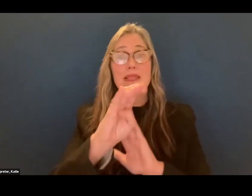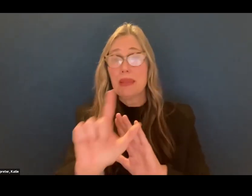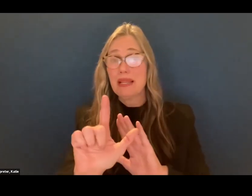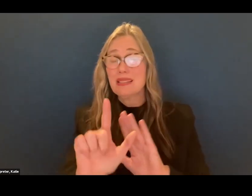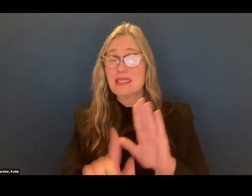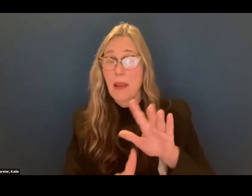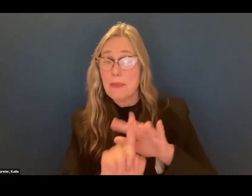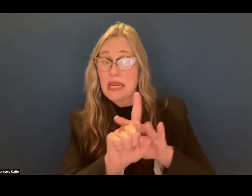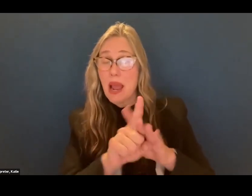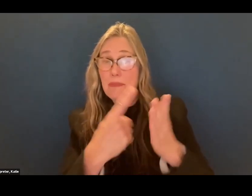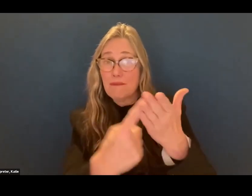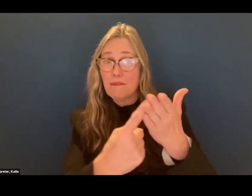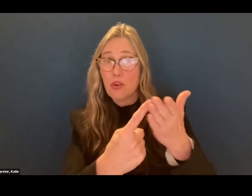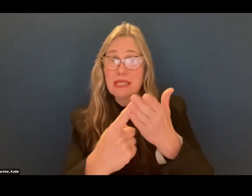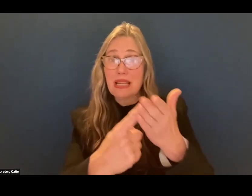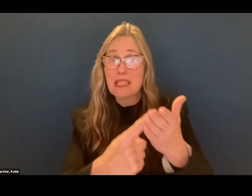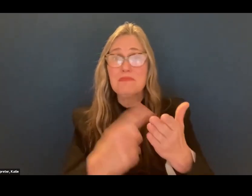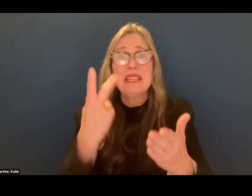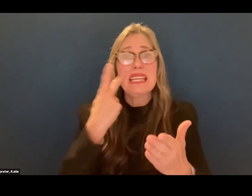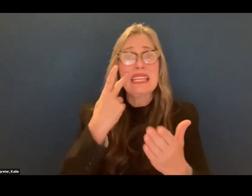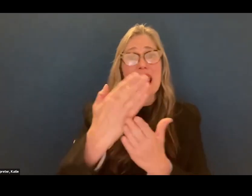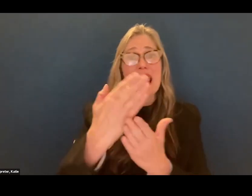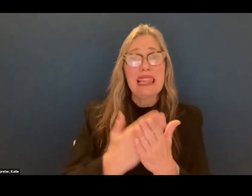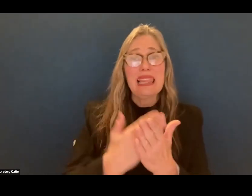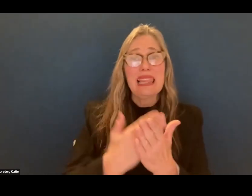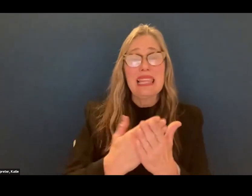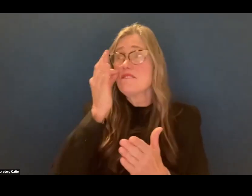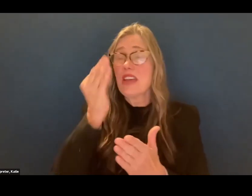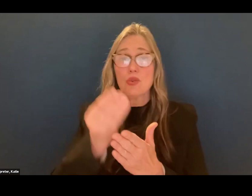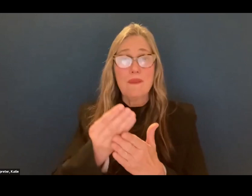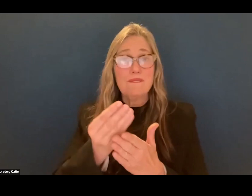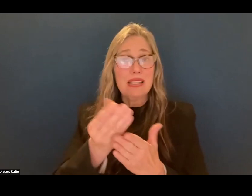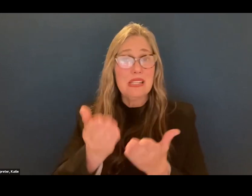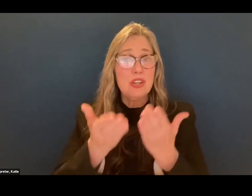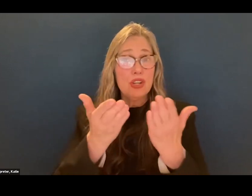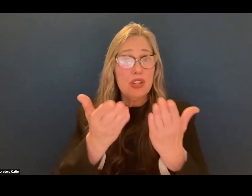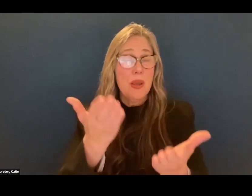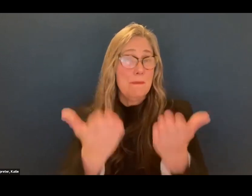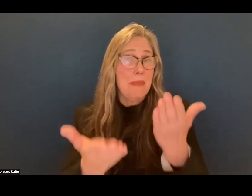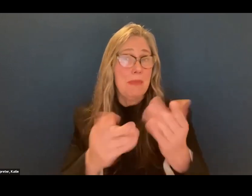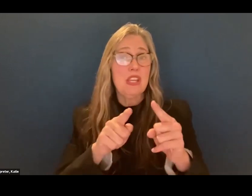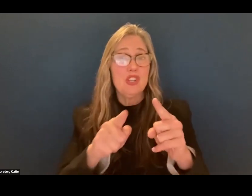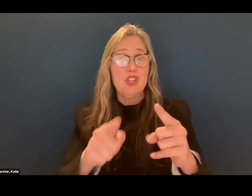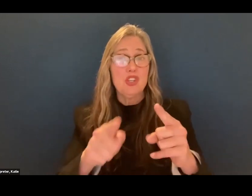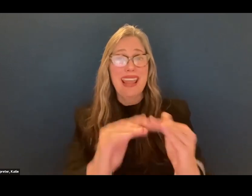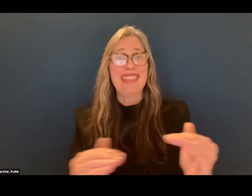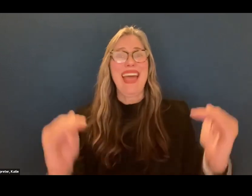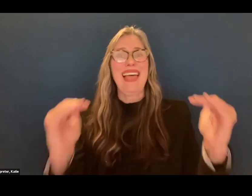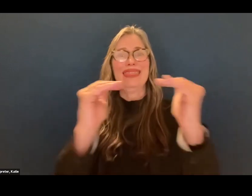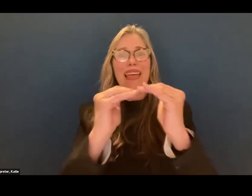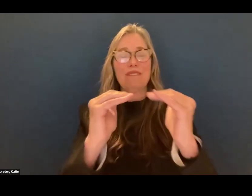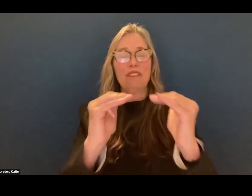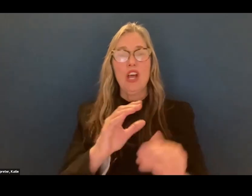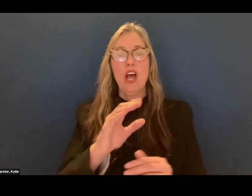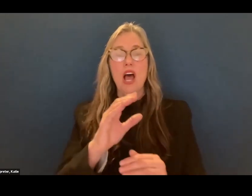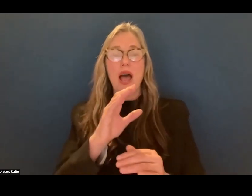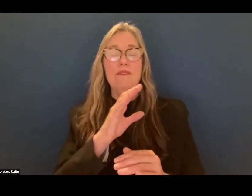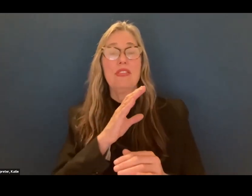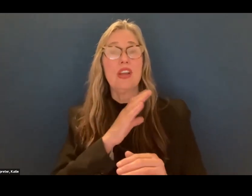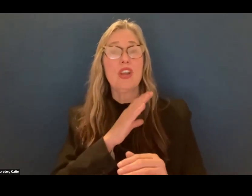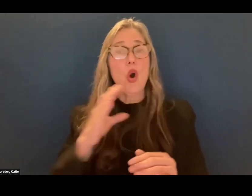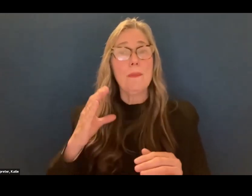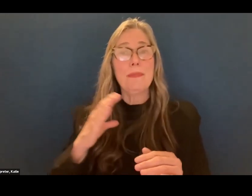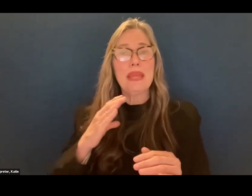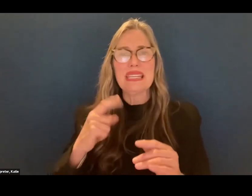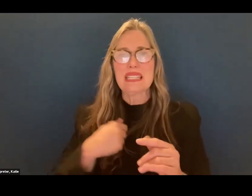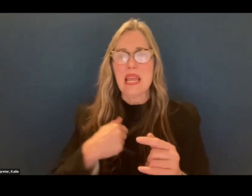federal funding that's, being introduced, and so perhaps we can, at that committee level, get and talk with you about things and opportunities that may